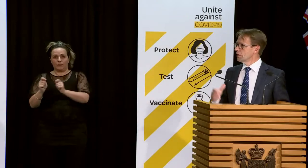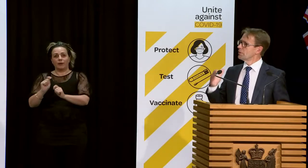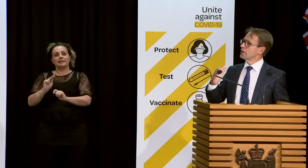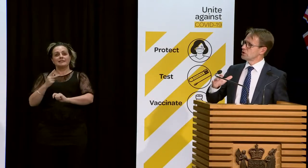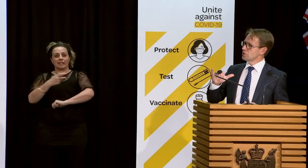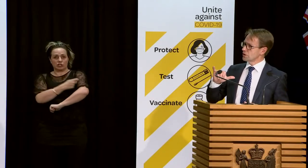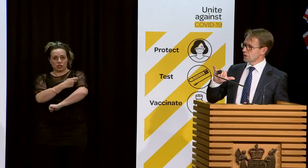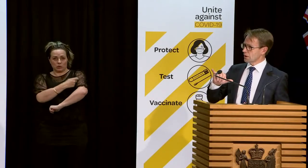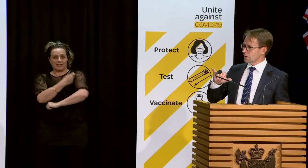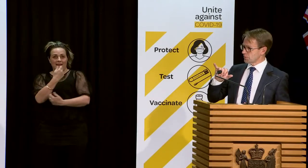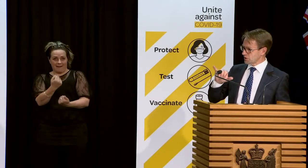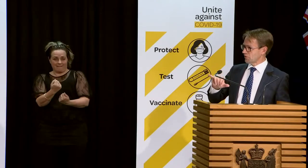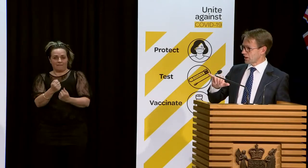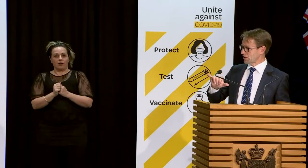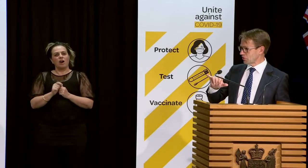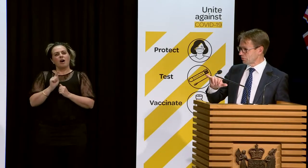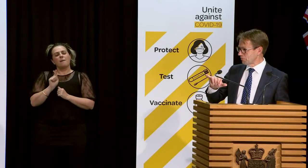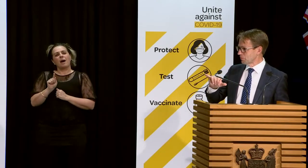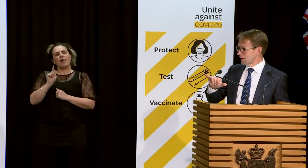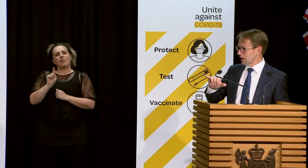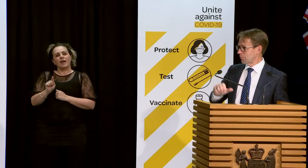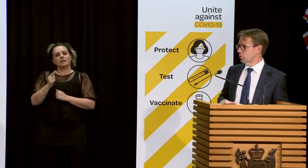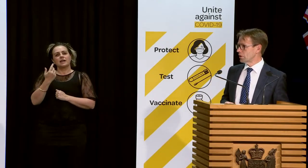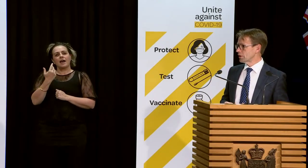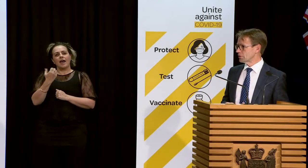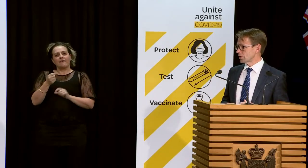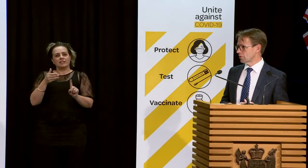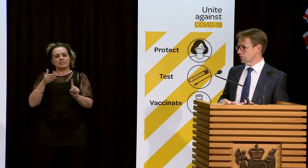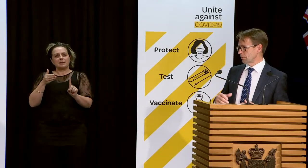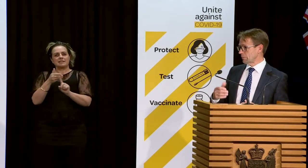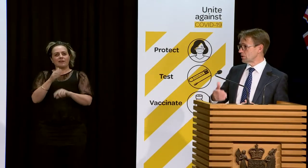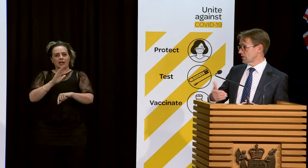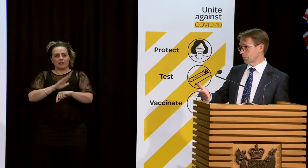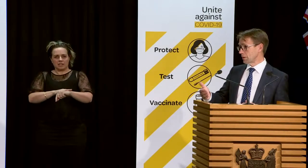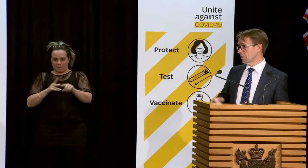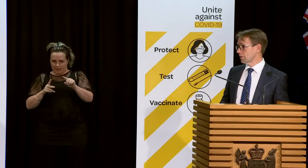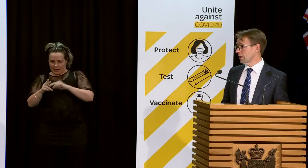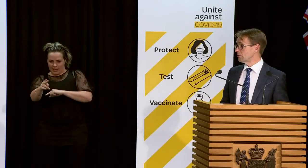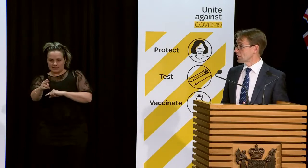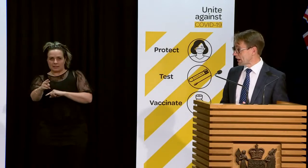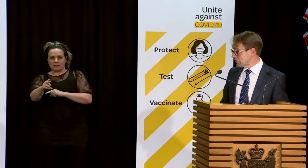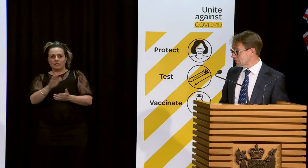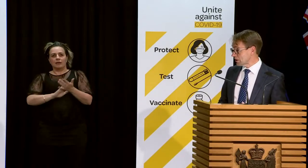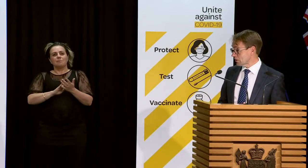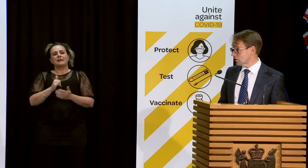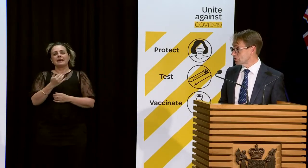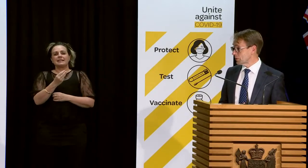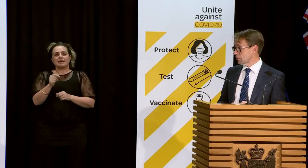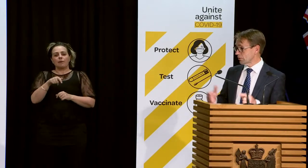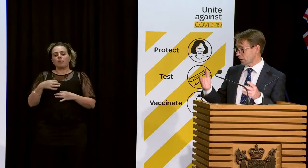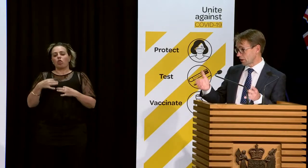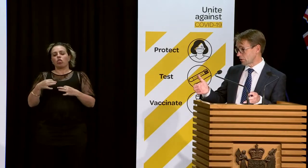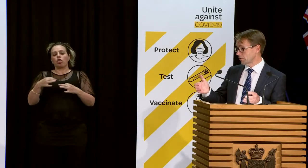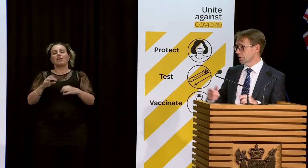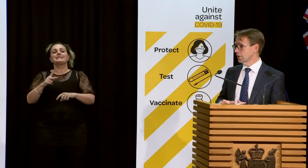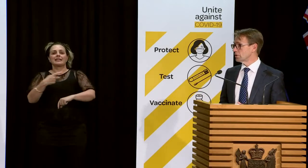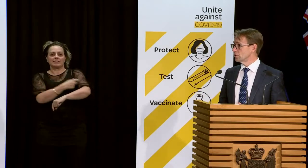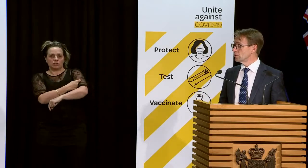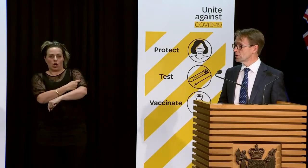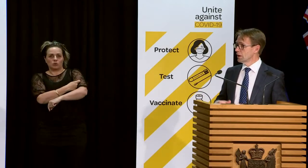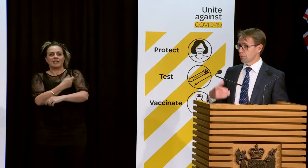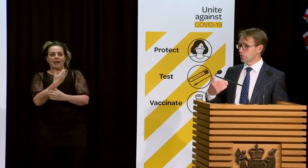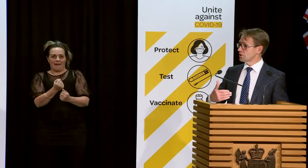dose, but that's using a specific cut-off point, and so it may be just some people have delayed that second dose beyond the cut-off